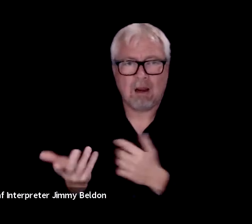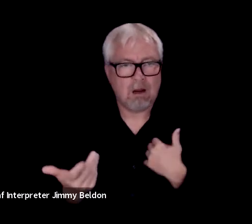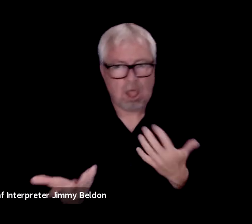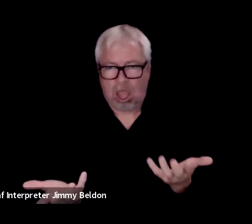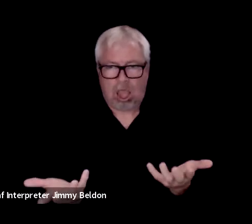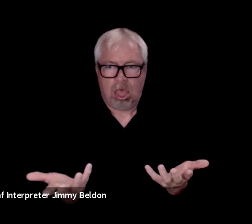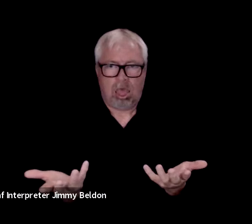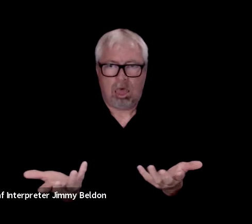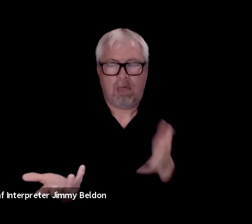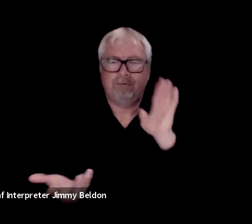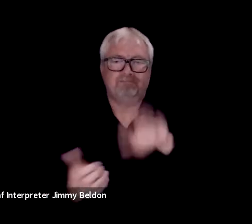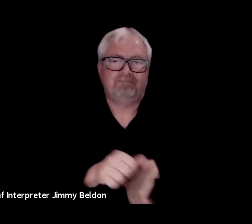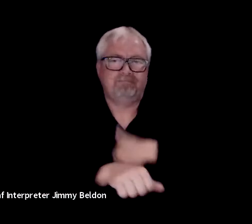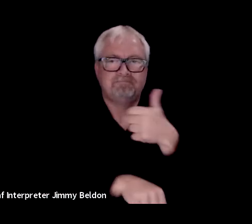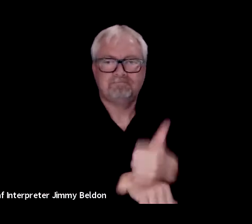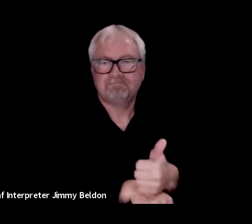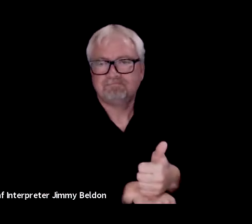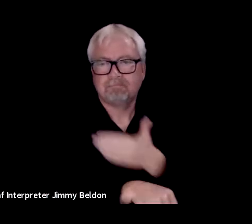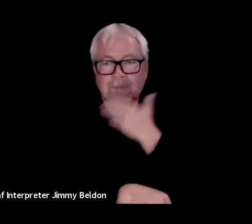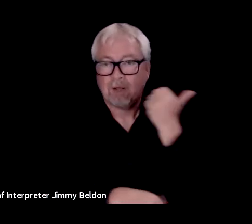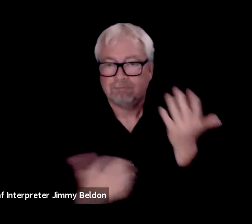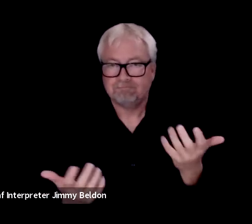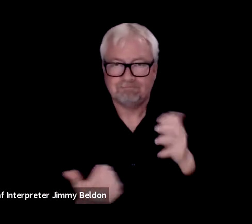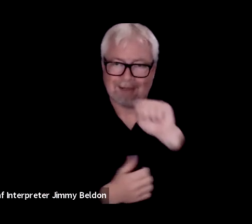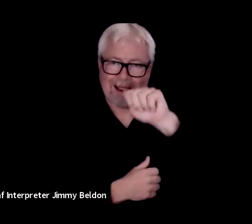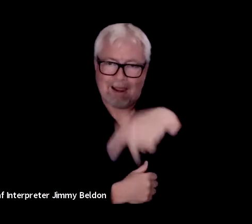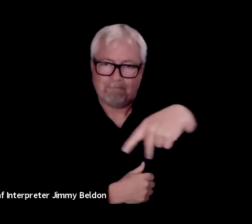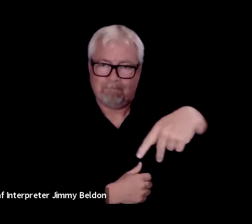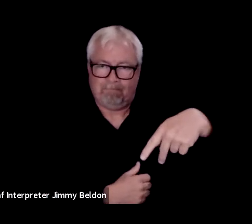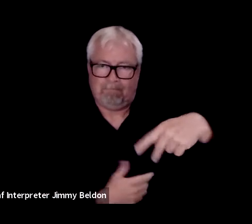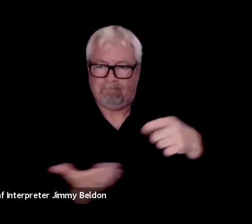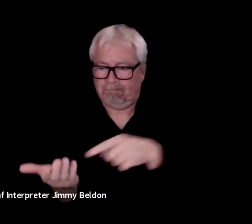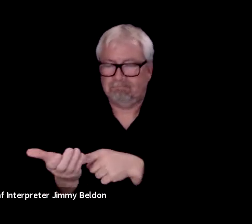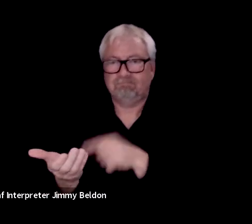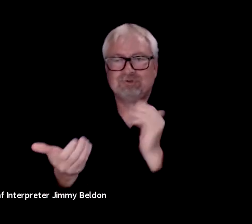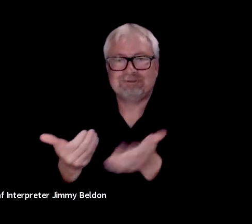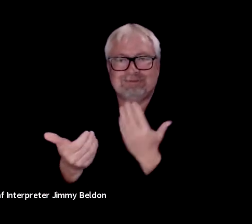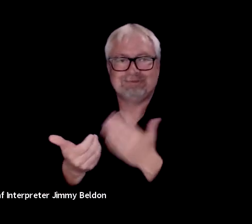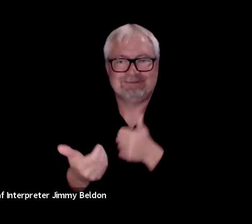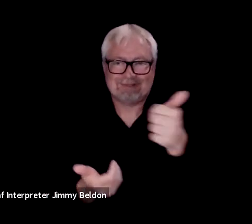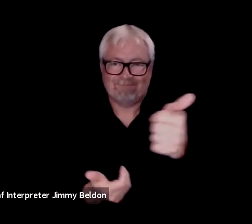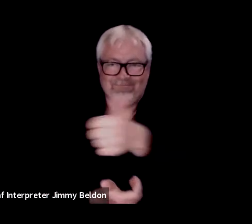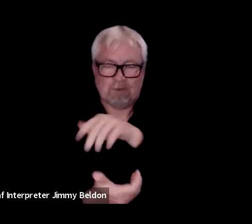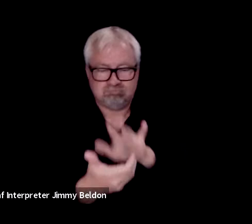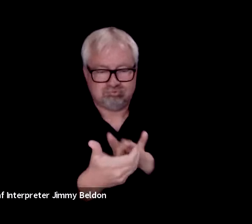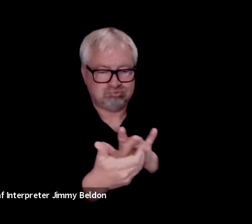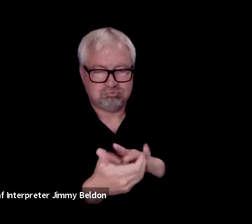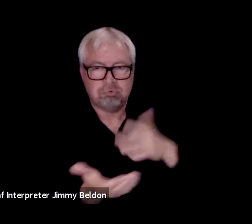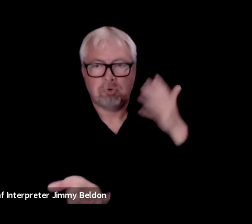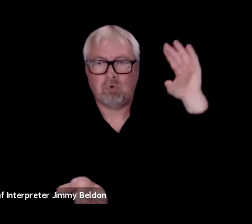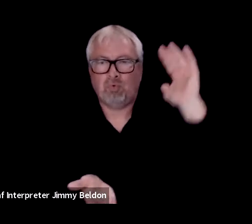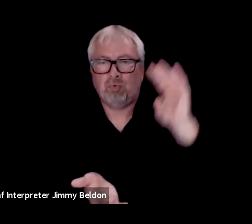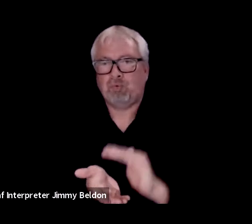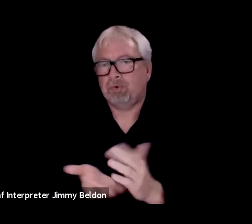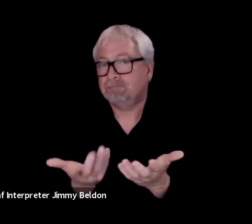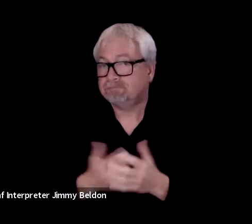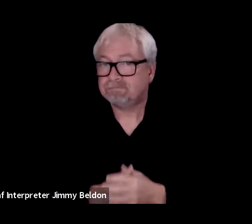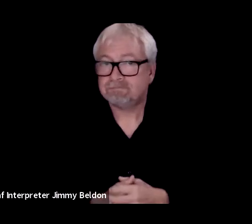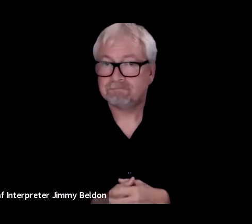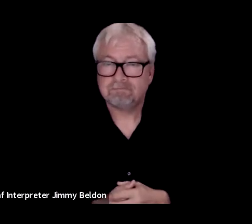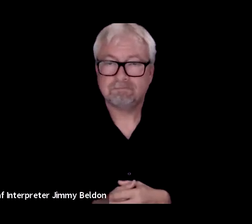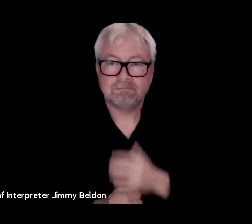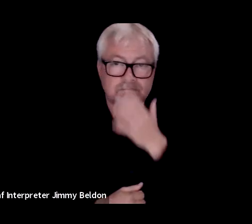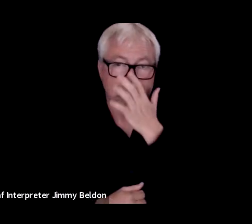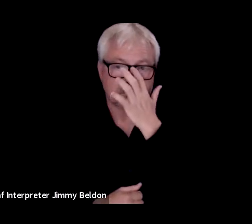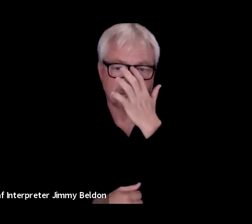comparison, we received about 12,000 requests in all of 2020 and 13,000 requests in 2019.